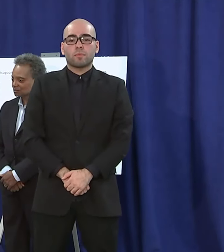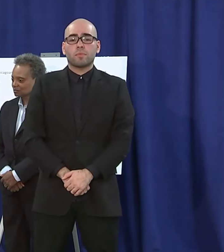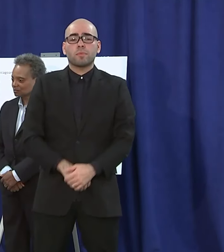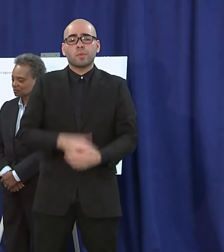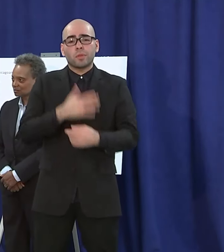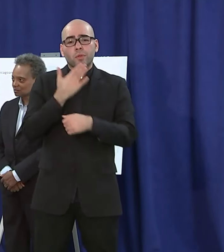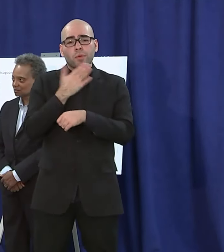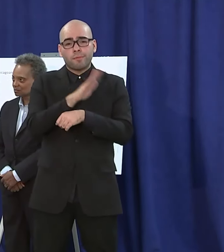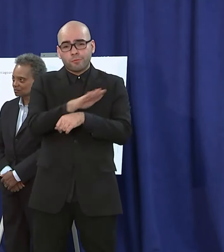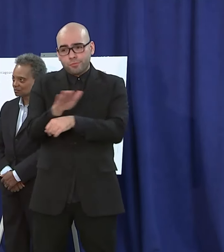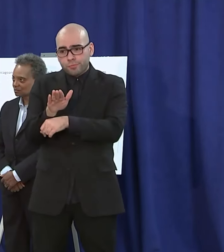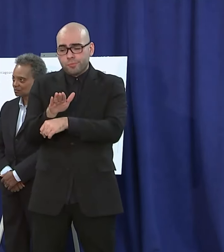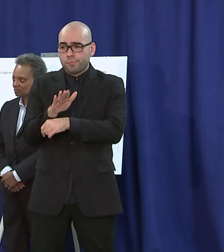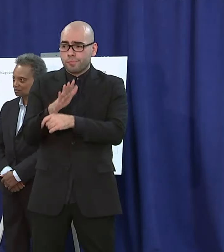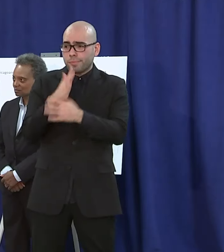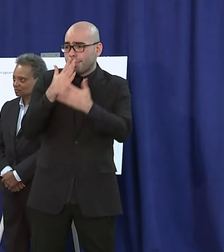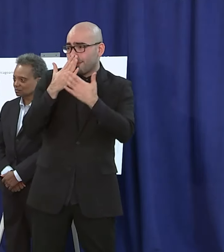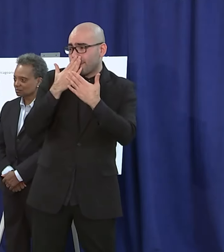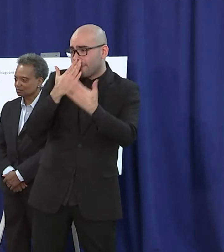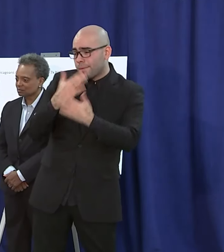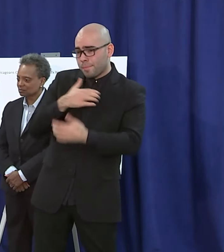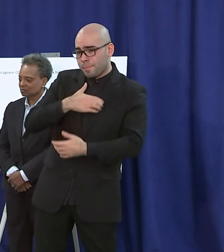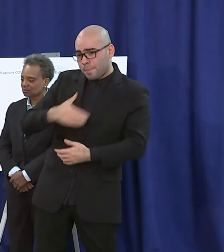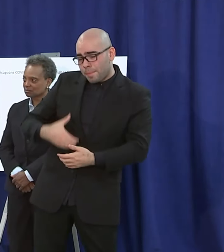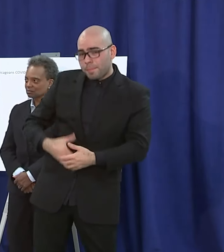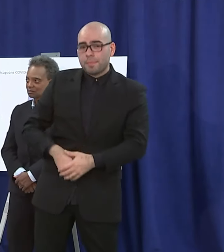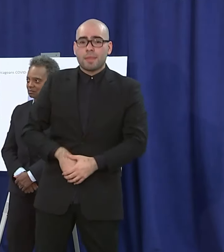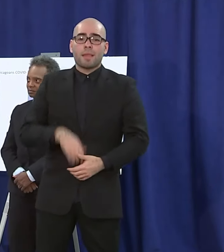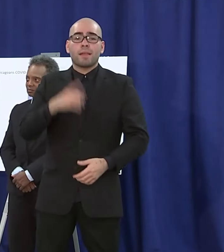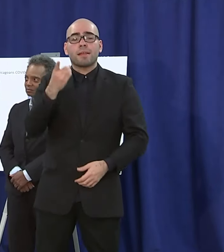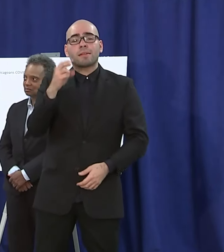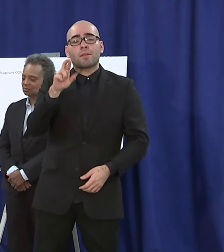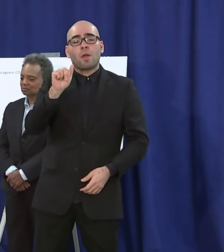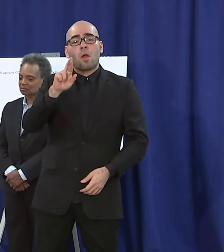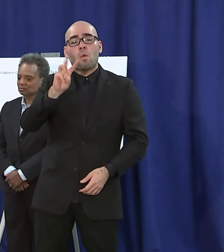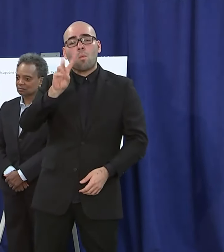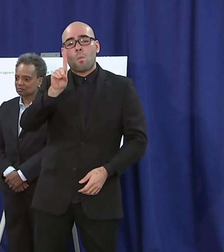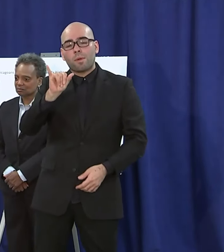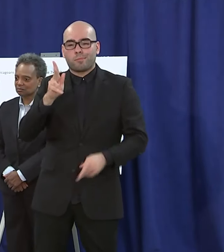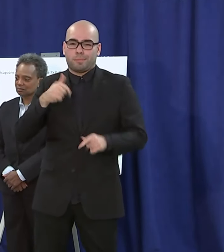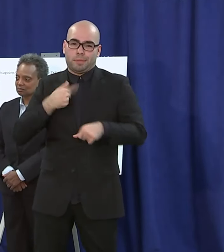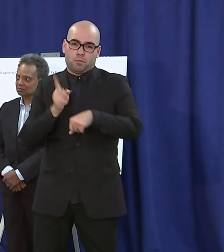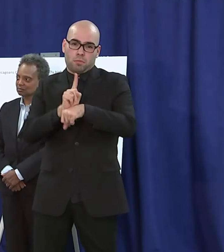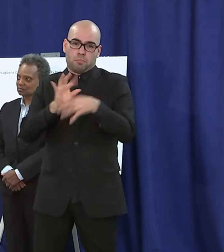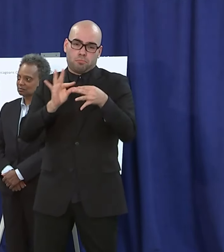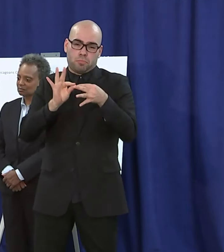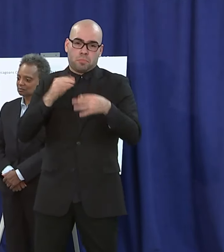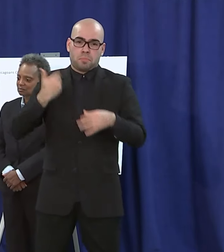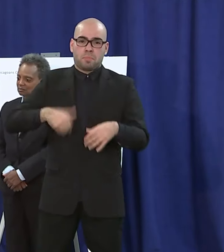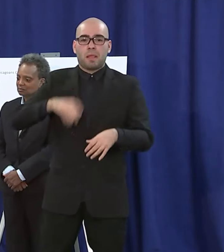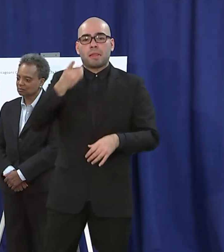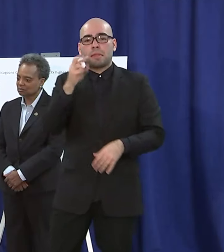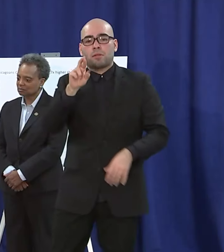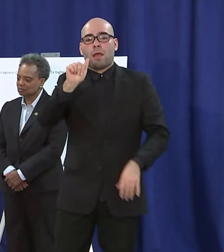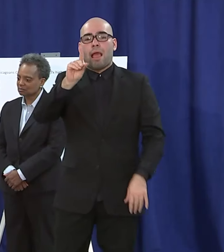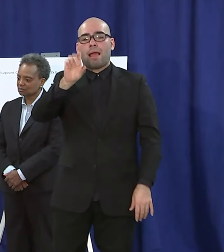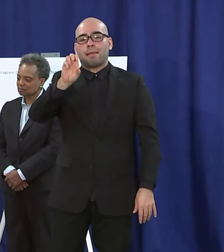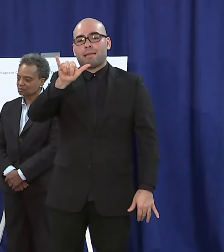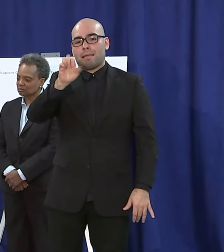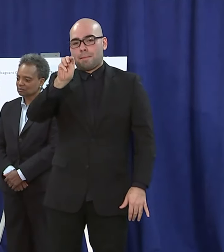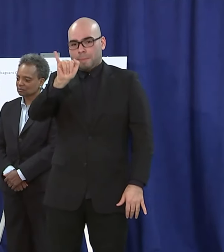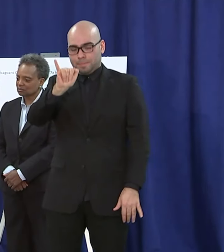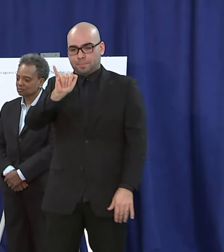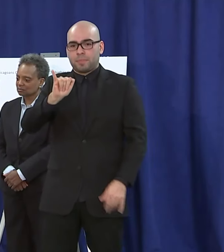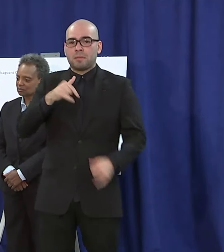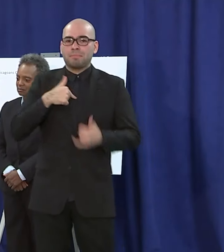Good afternoon, and thank you, Mayor and Dr. Awardi, for having me be here. My name is Toyin Adeyemi. I'm an infectious disease